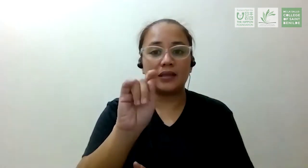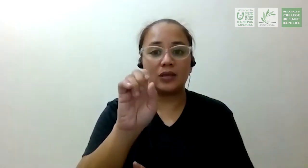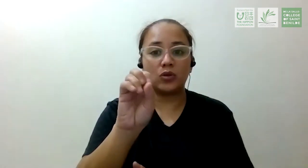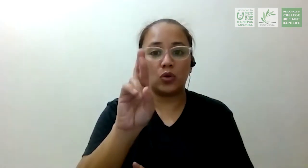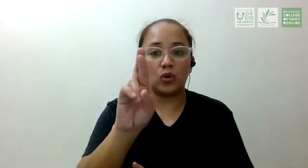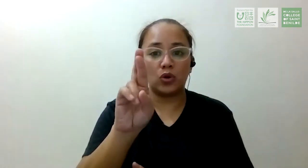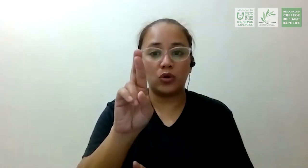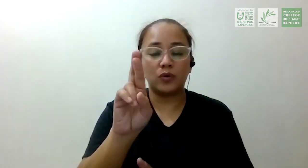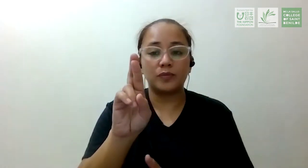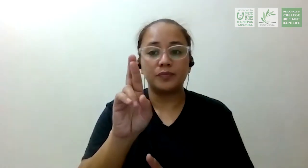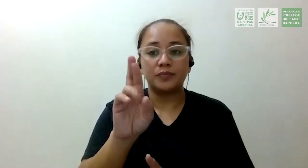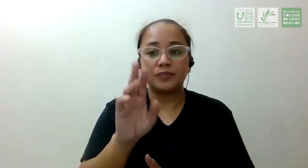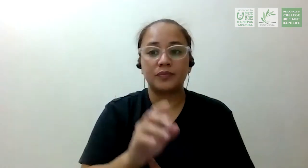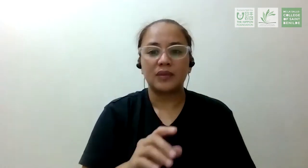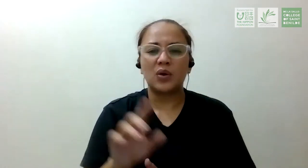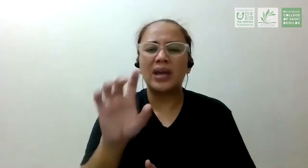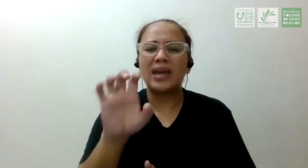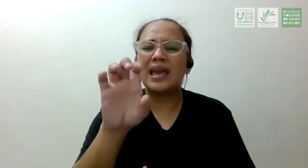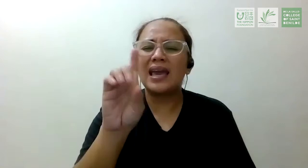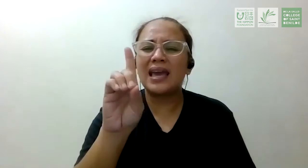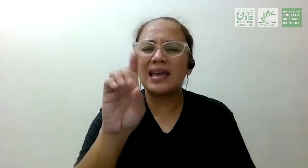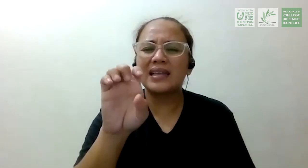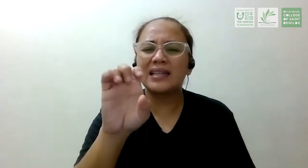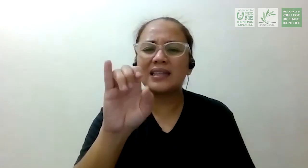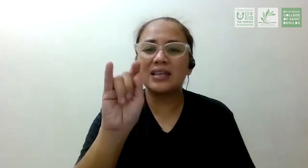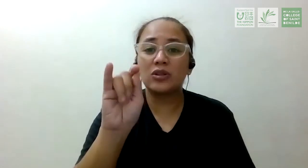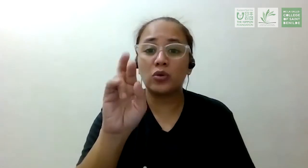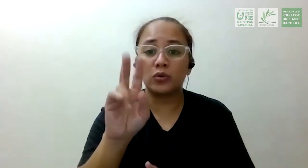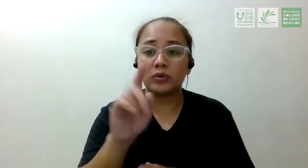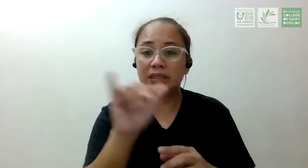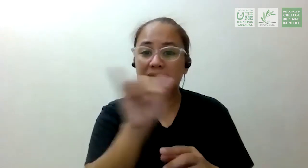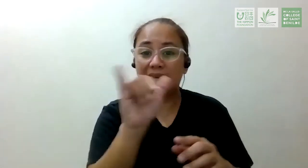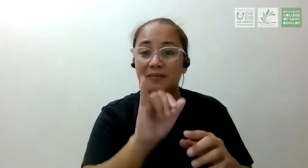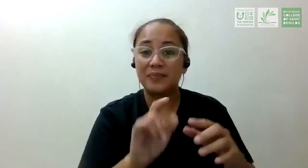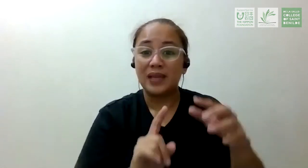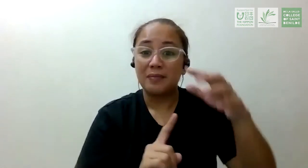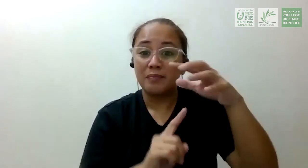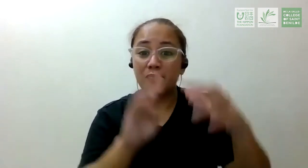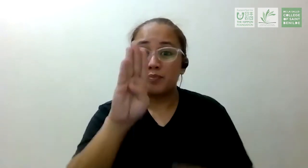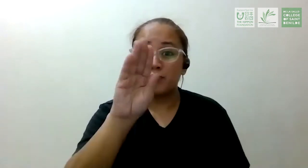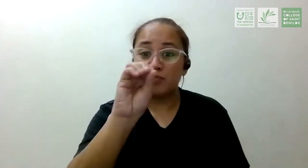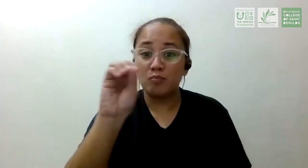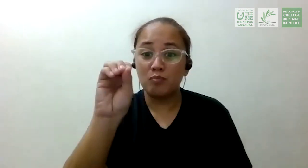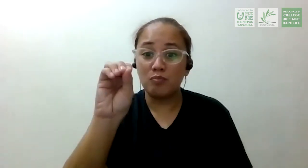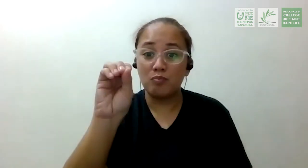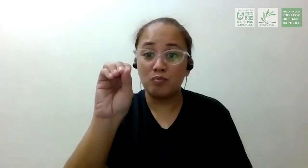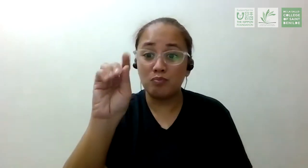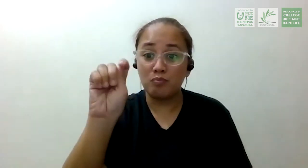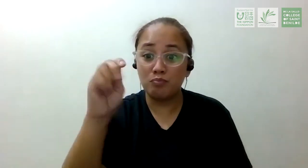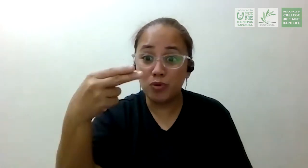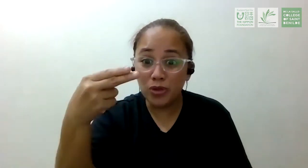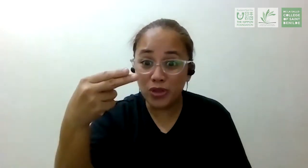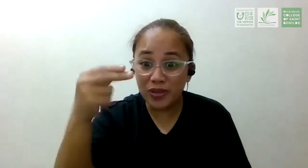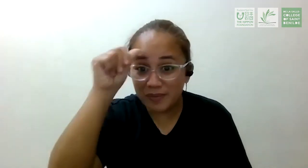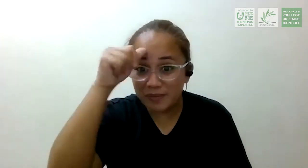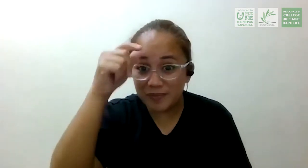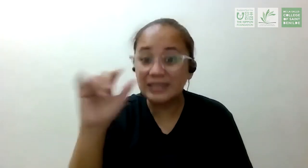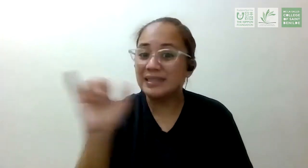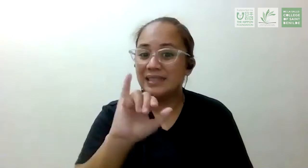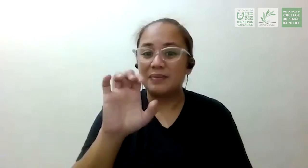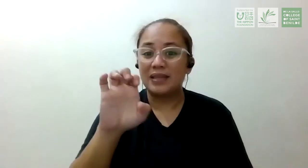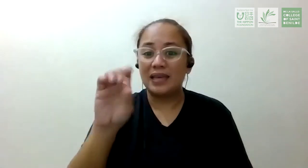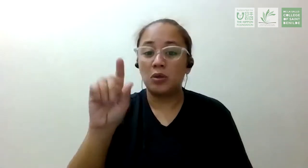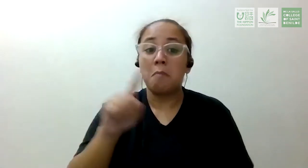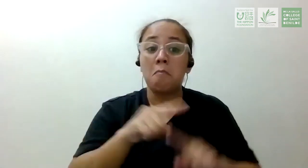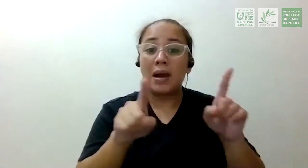Editor is kind of like Booth, Edmund Booth in newspaper editing. So Stokey was the editor of this journal,